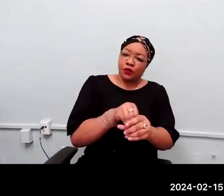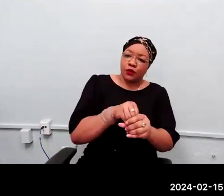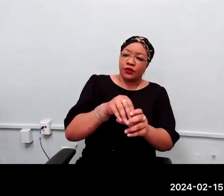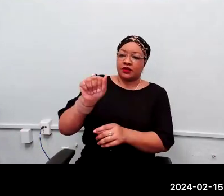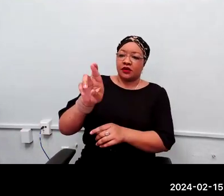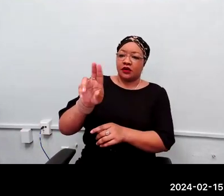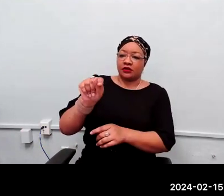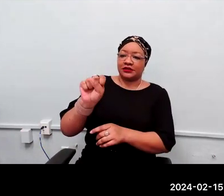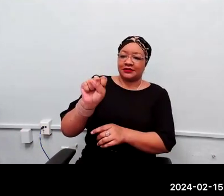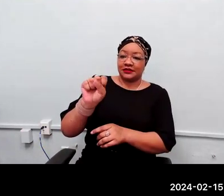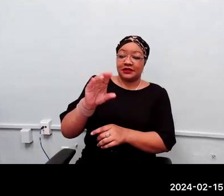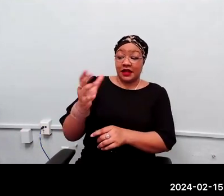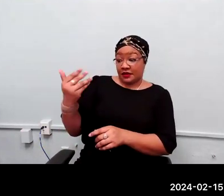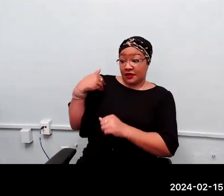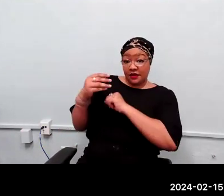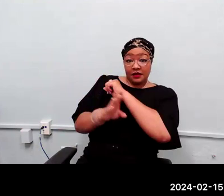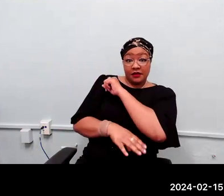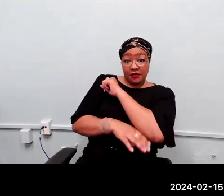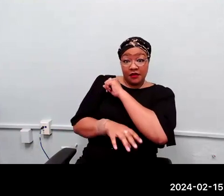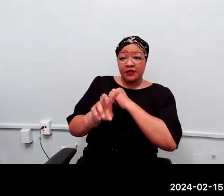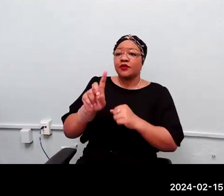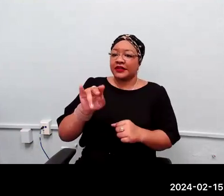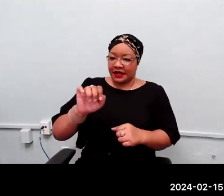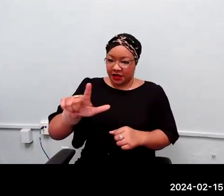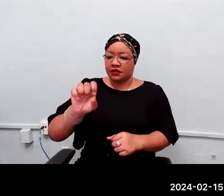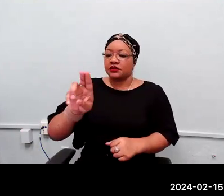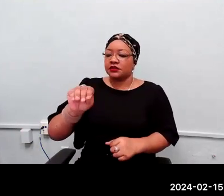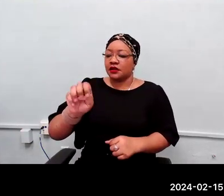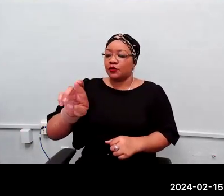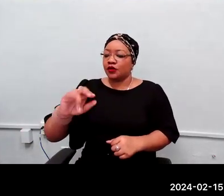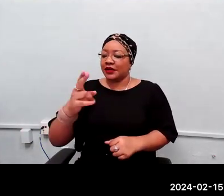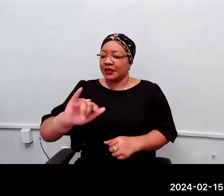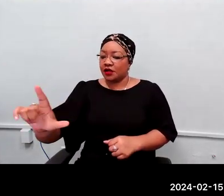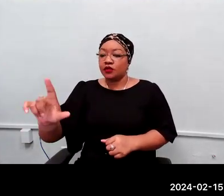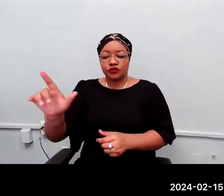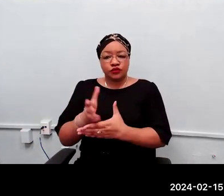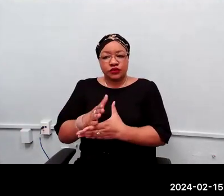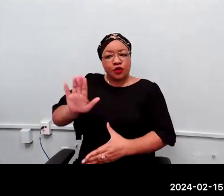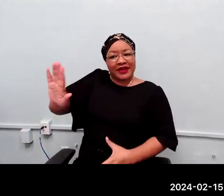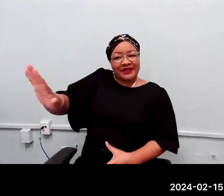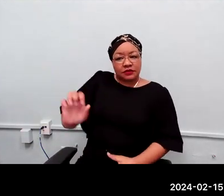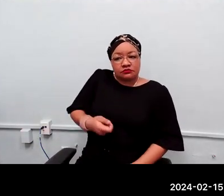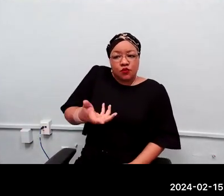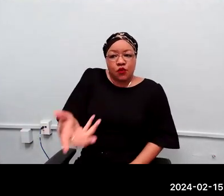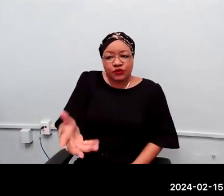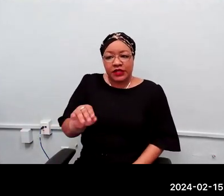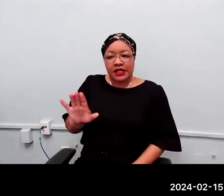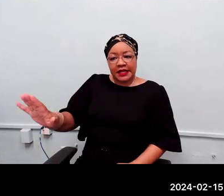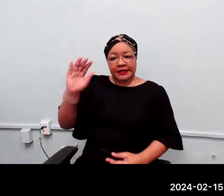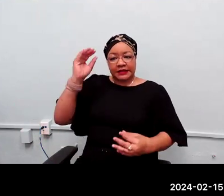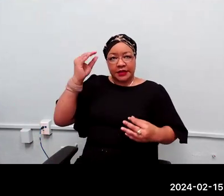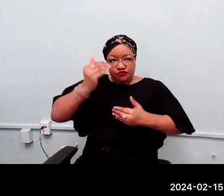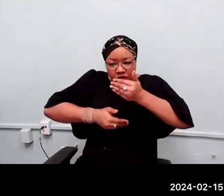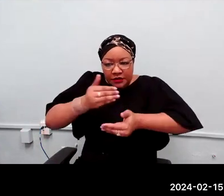in the fall, we welcomed Daniel Summerhill to share his work and his poetry and his process. And it's